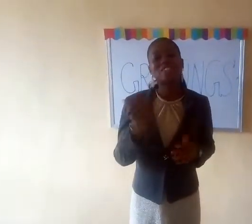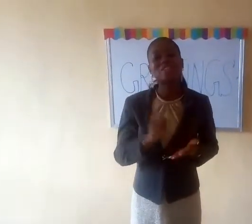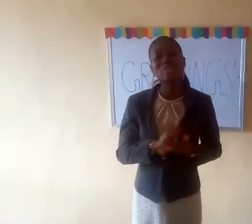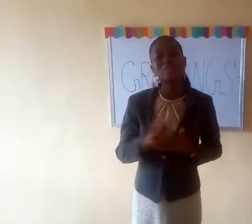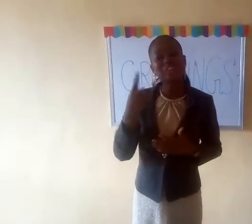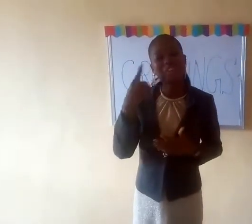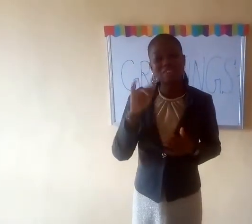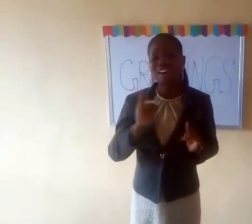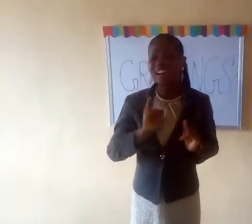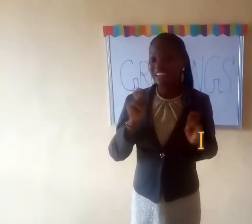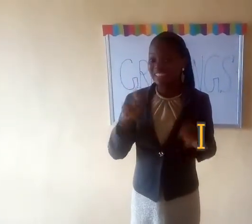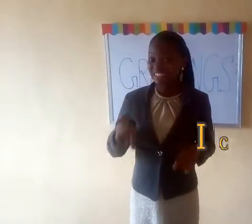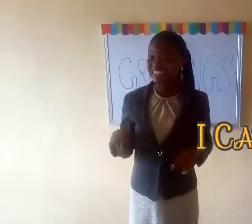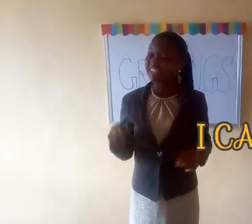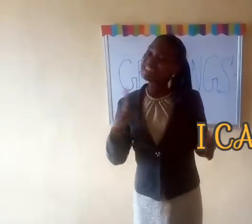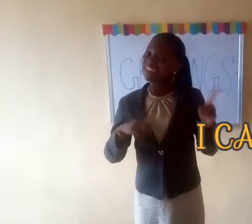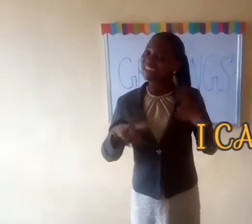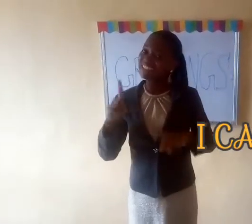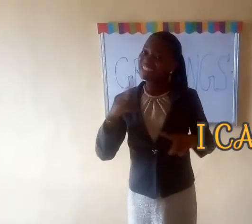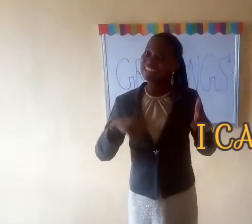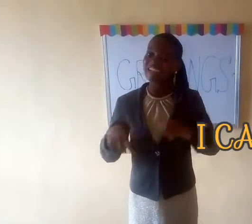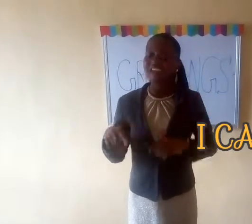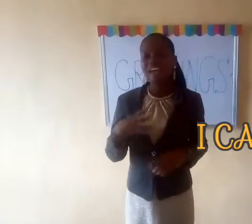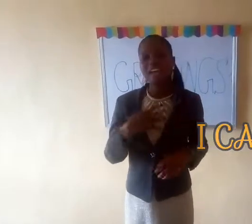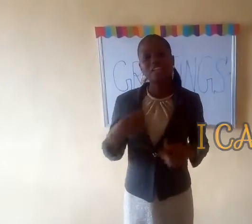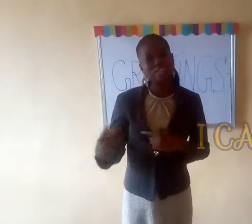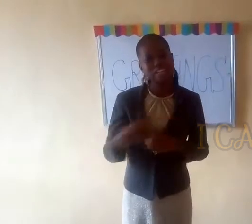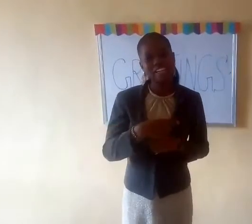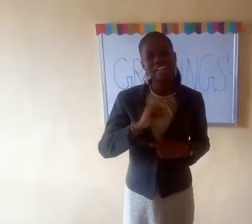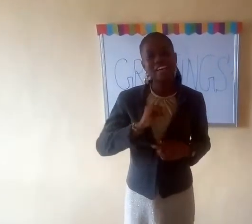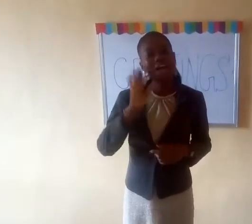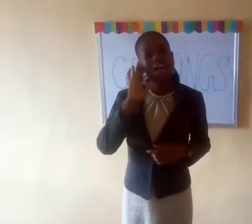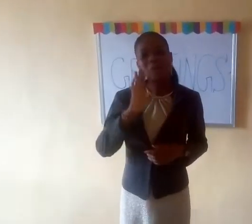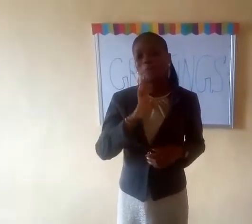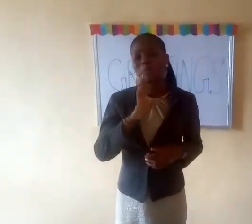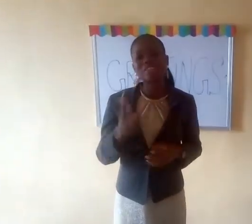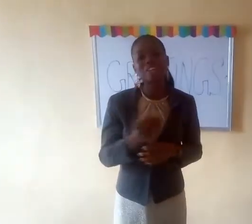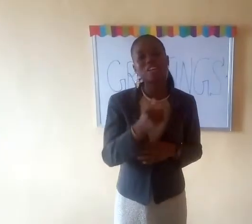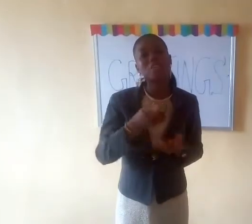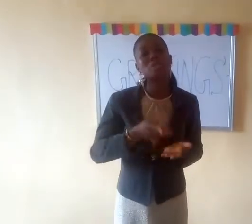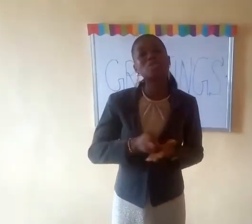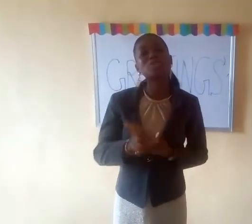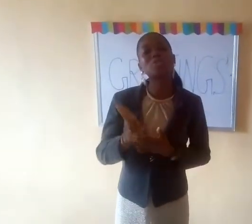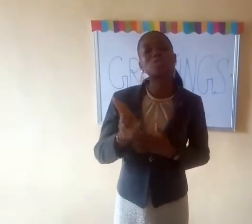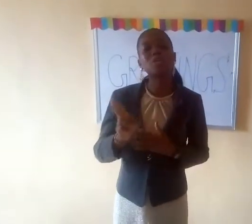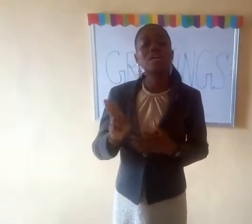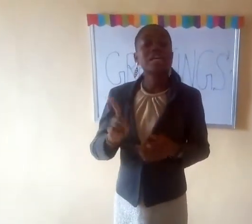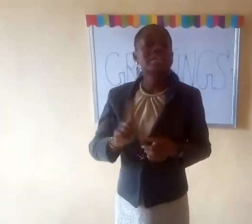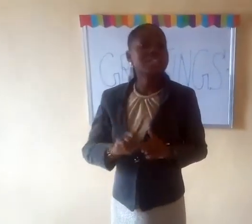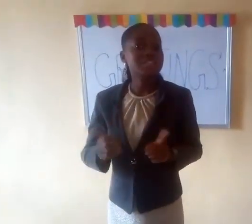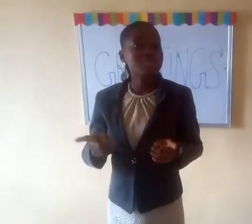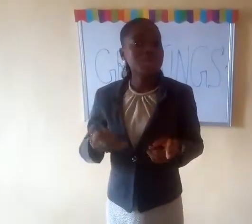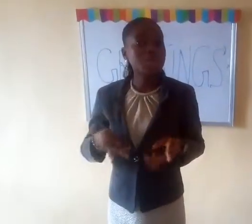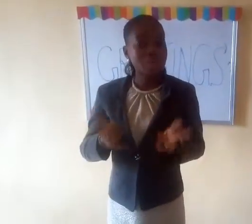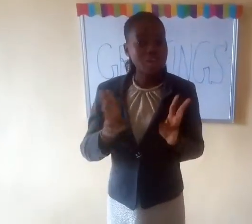It's another week of I Can Sign, and today I will be taking you through different ways